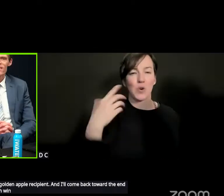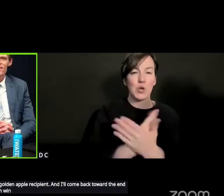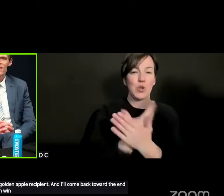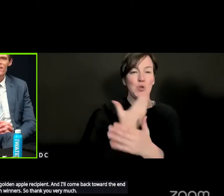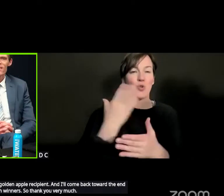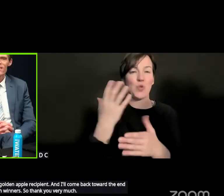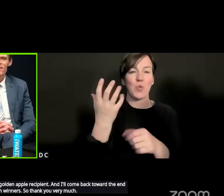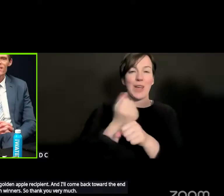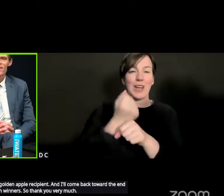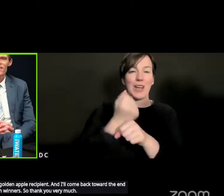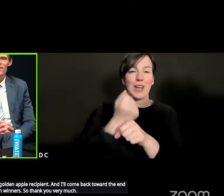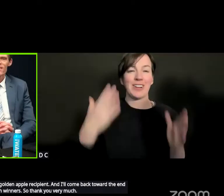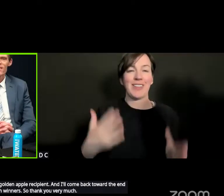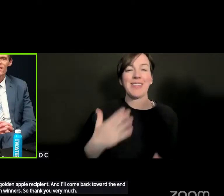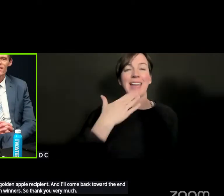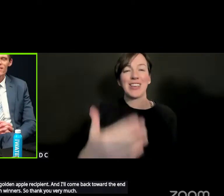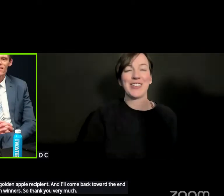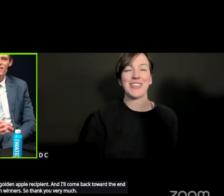much.